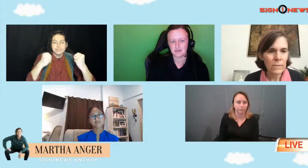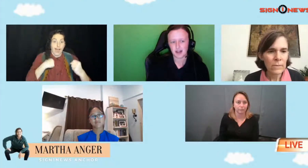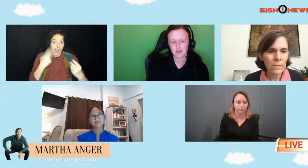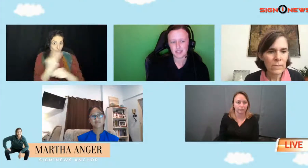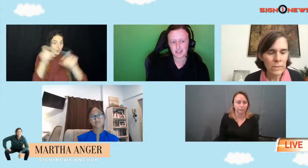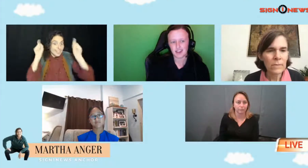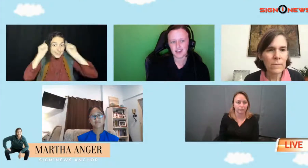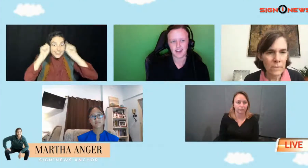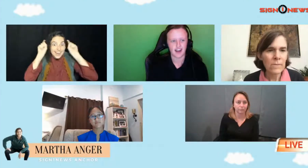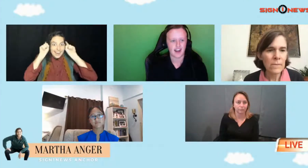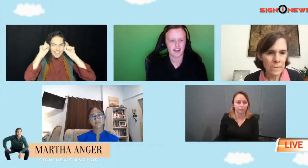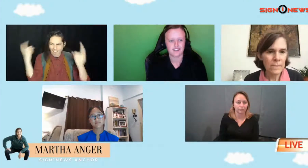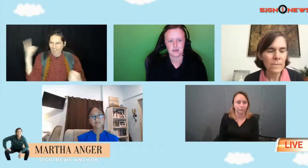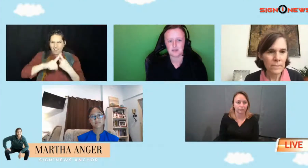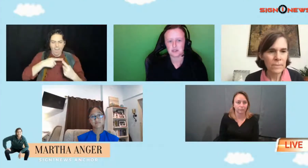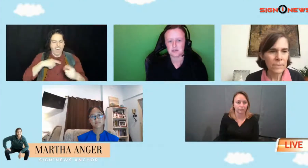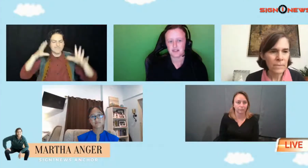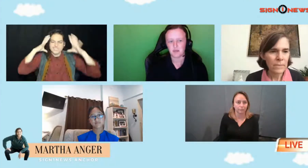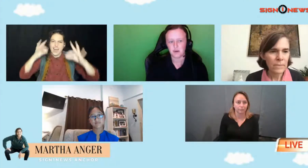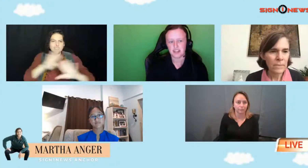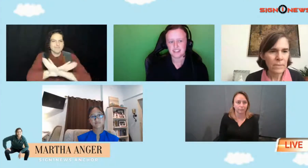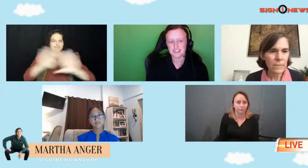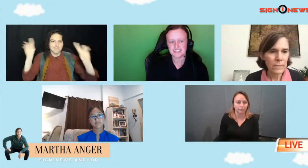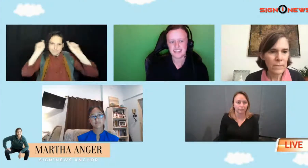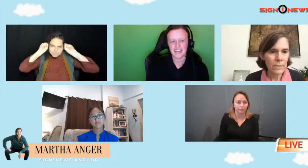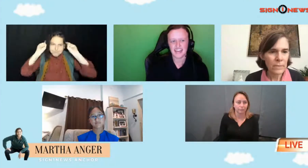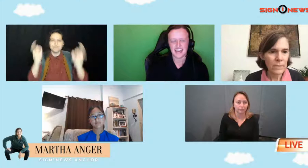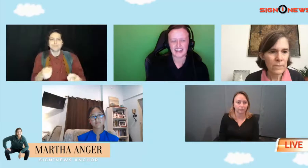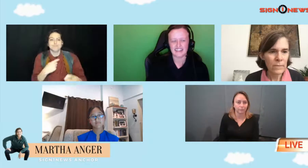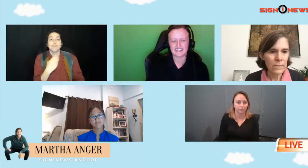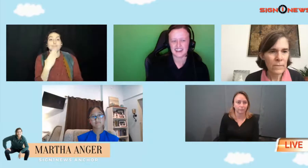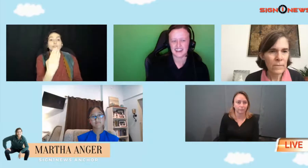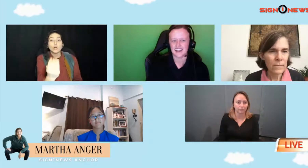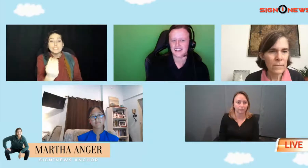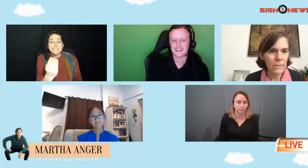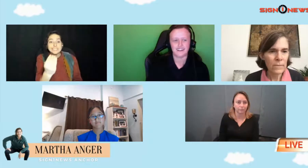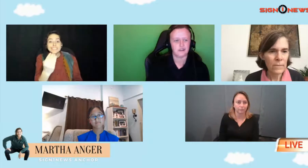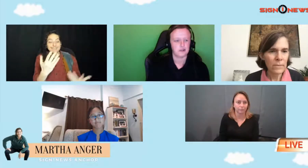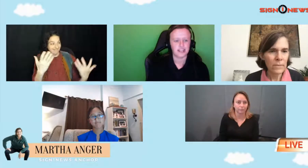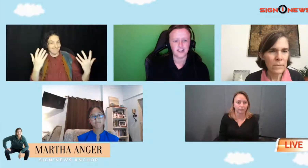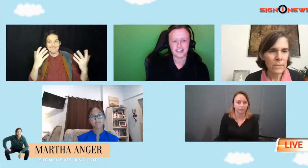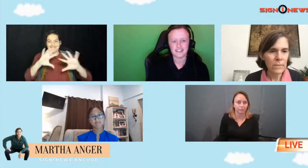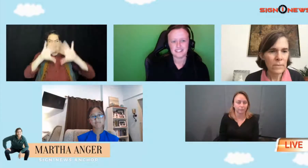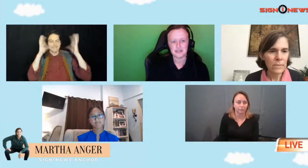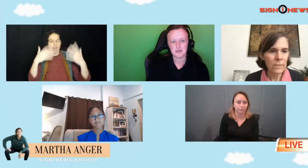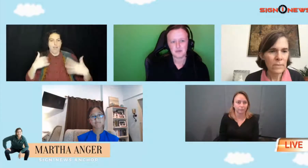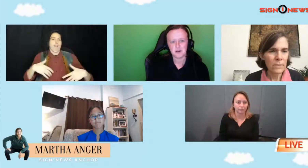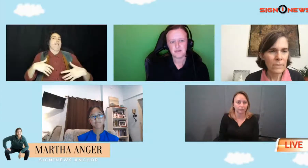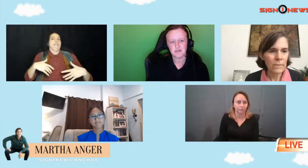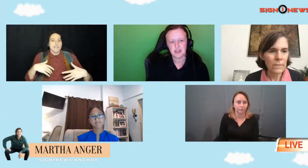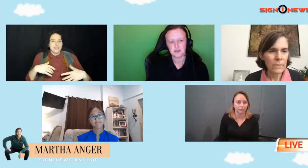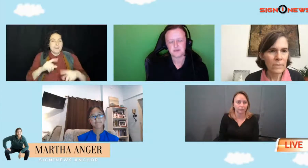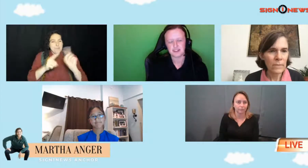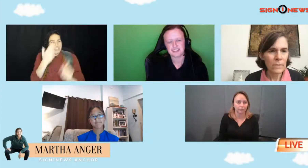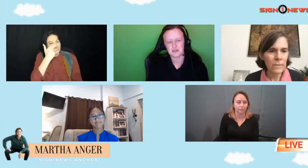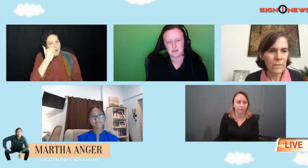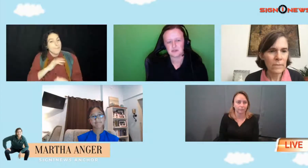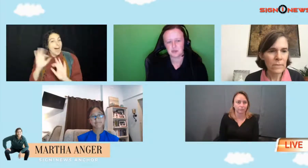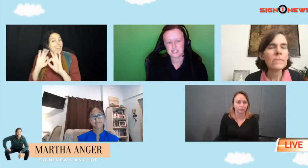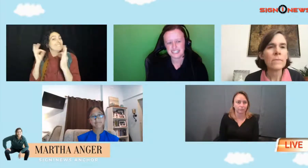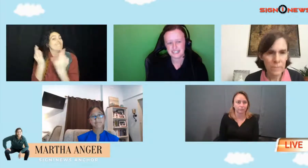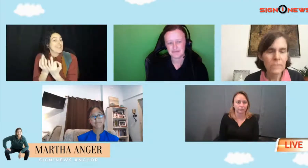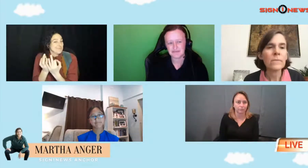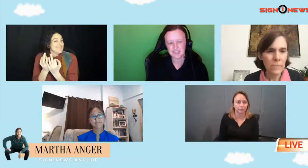stopped SimComming, I stopped using my voice, and I decided I didn't need to use hearing aids anymore. That was about the time I